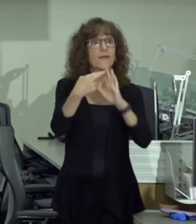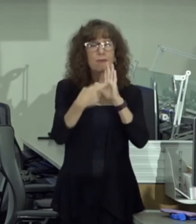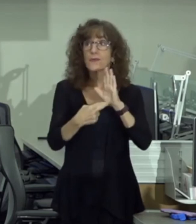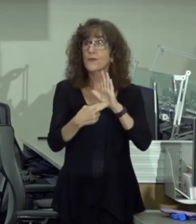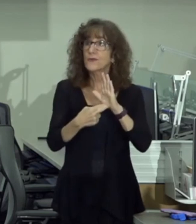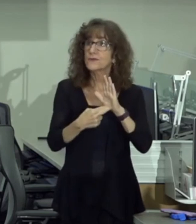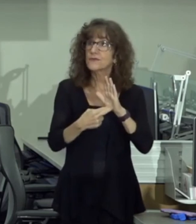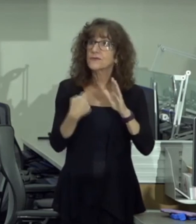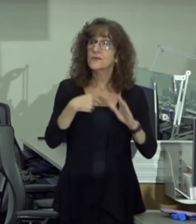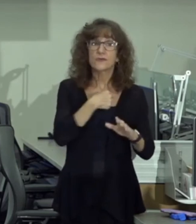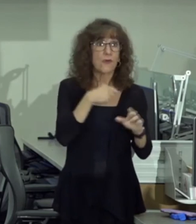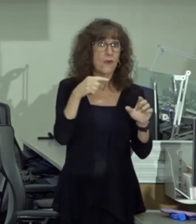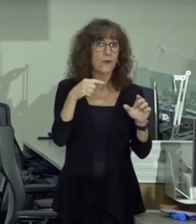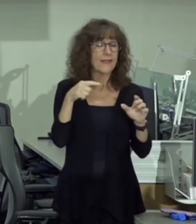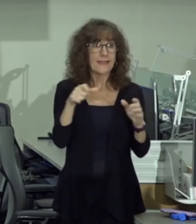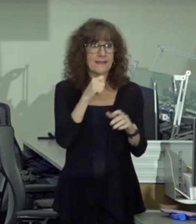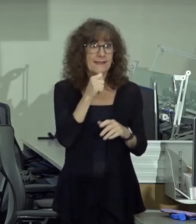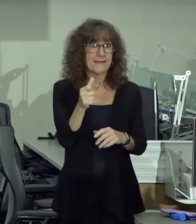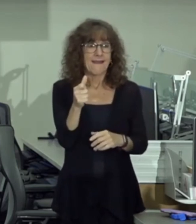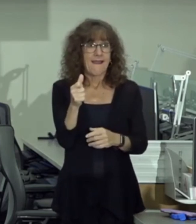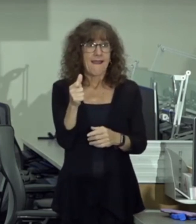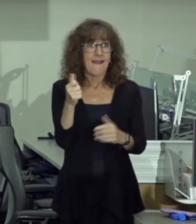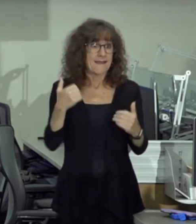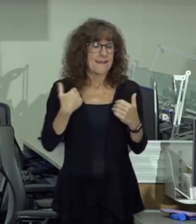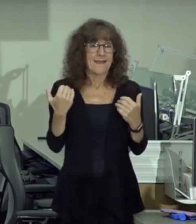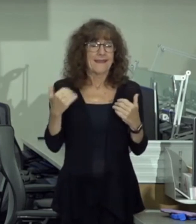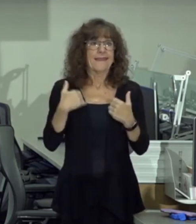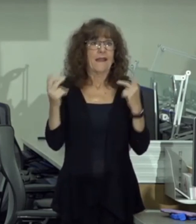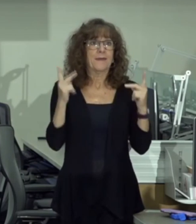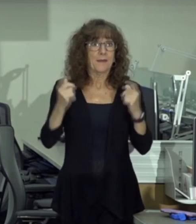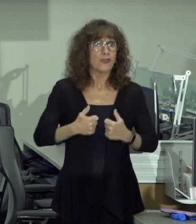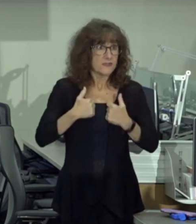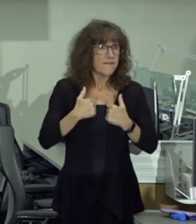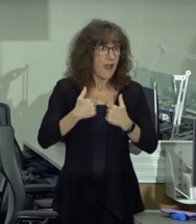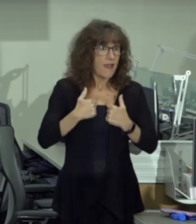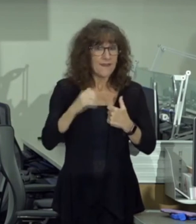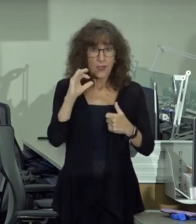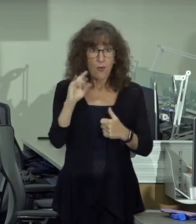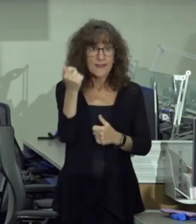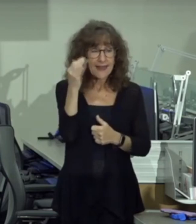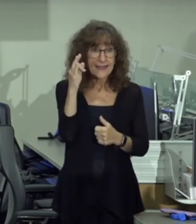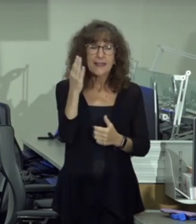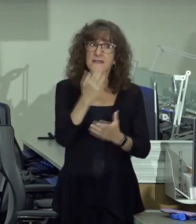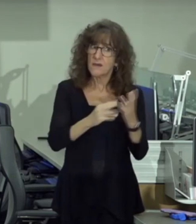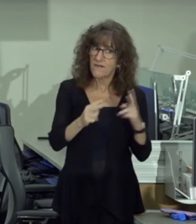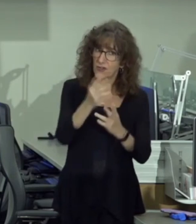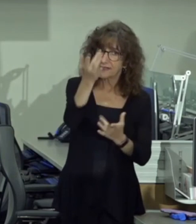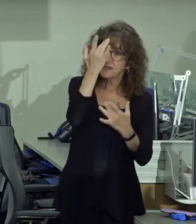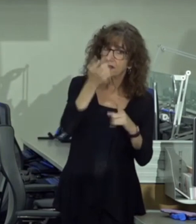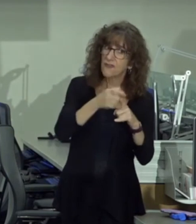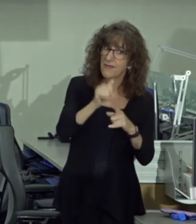so that we can not only, this is not necessarily, young people are surviving COVID-19, although some are very sick from